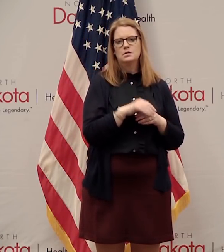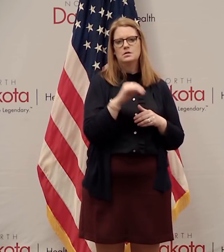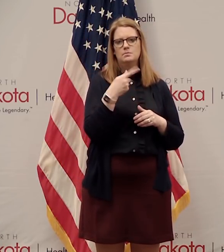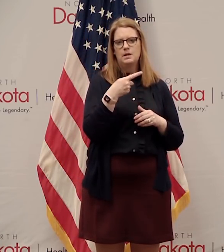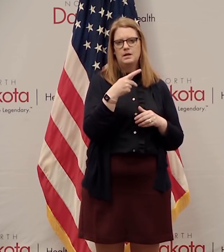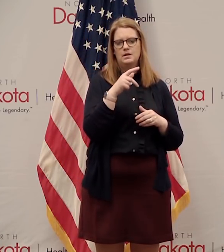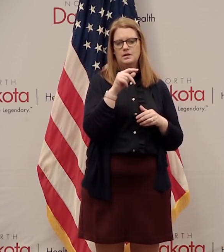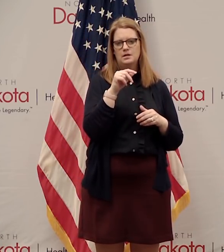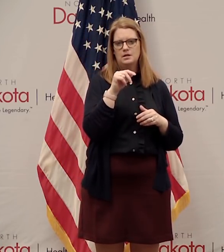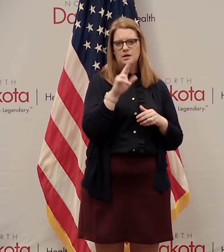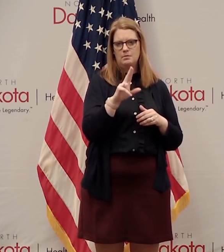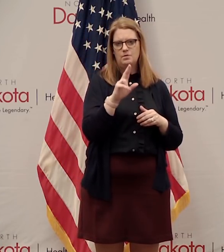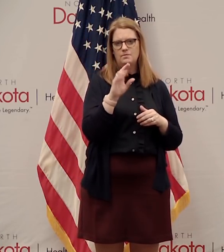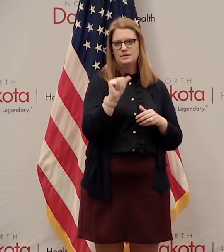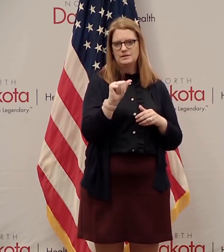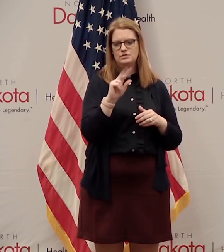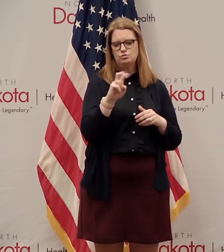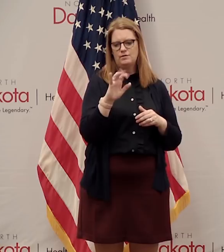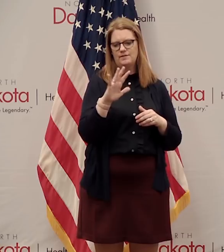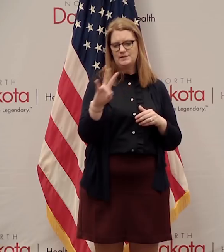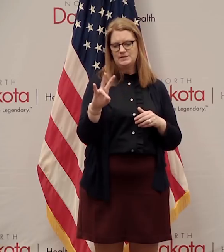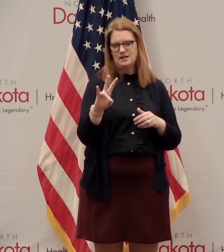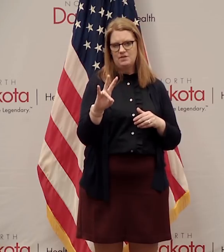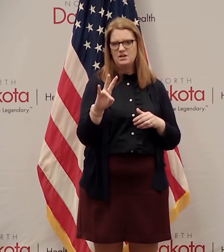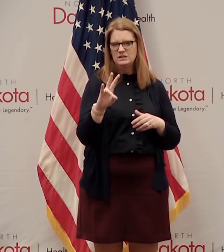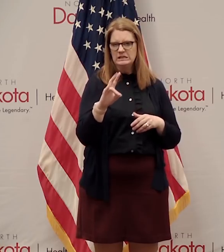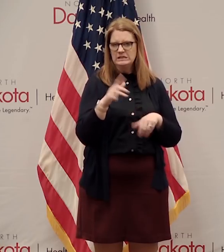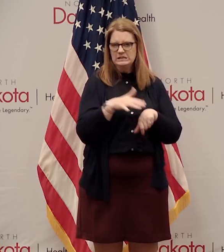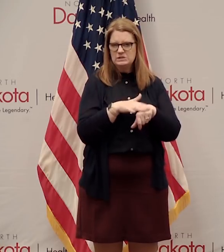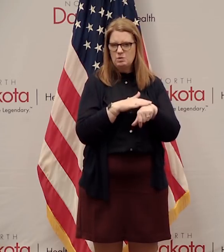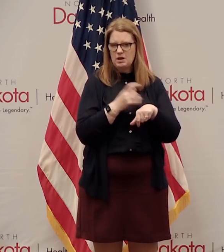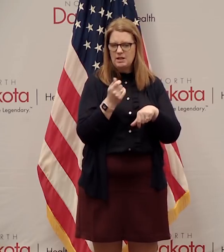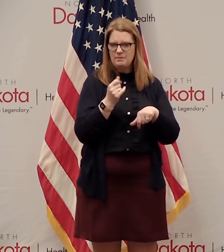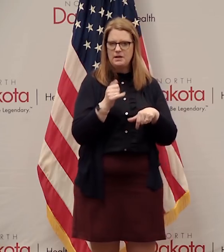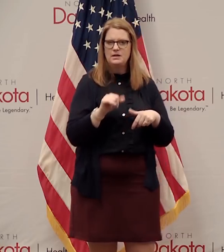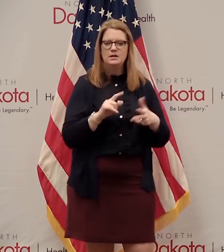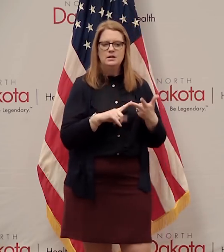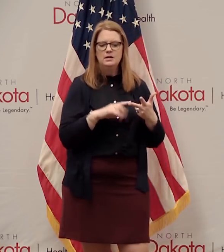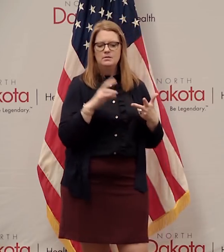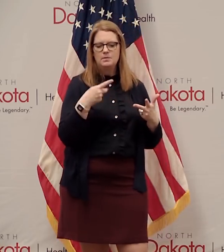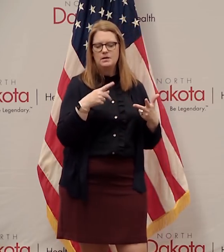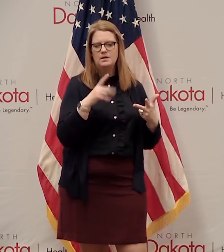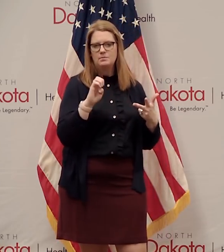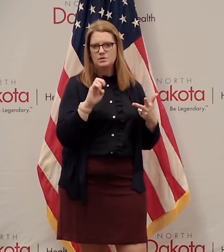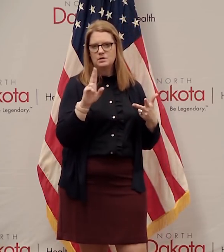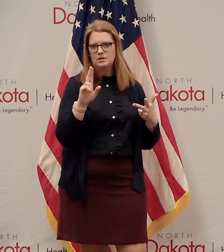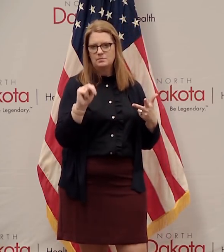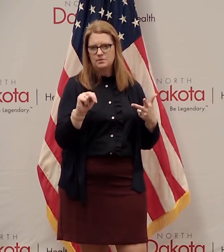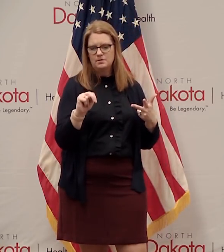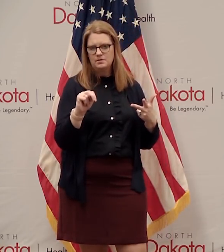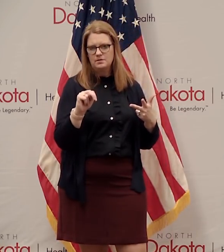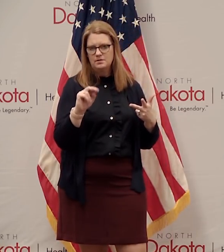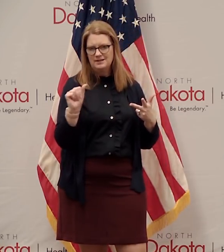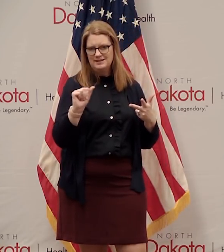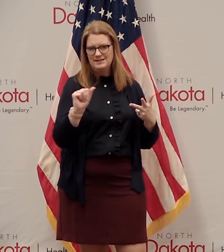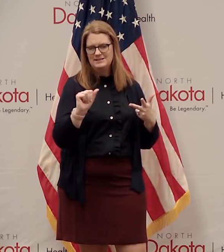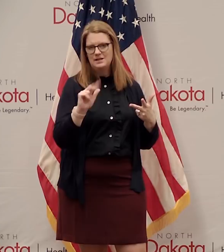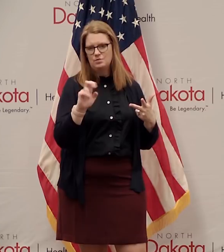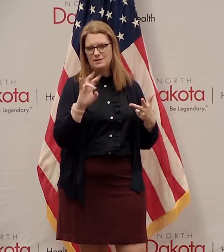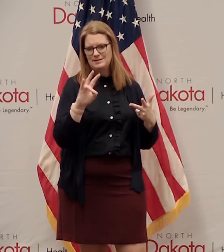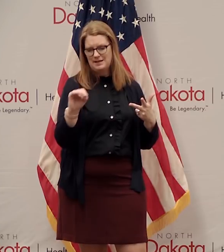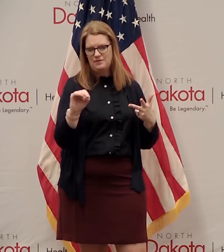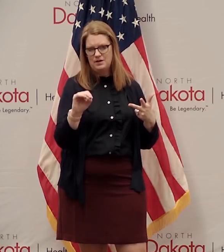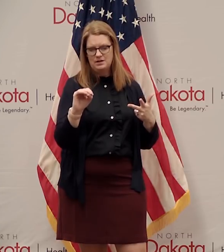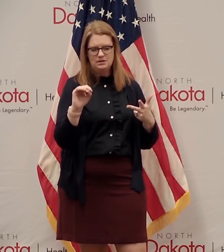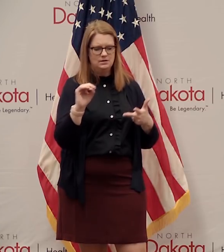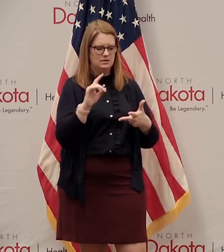pandemic unemployment assistance, 257, nice to see that slowing down a little bit. And pandemic emergency unemployment claims, 370, brings